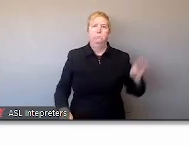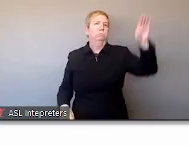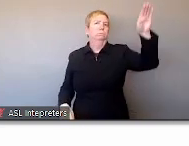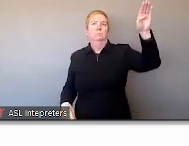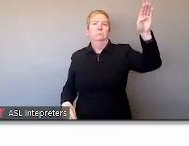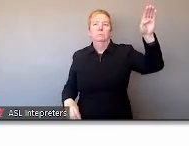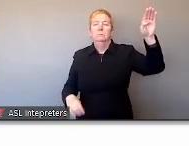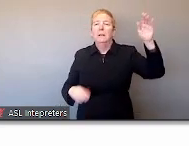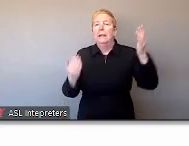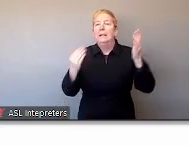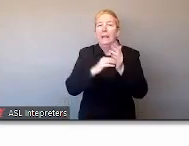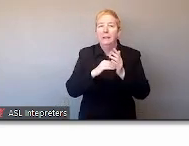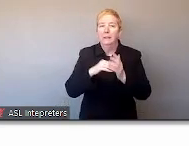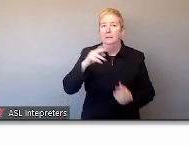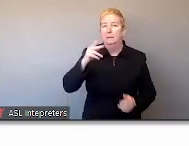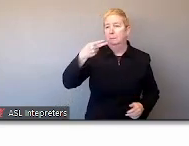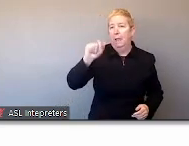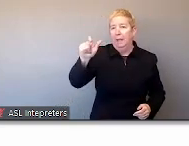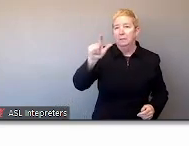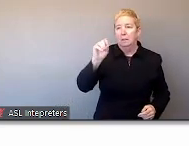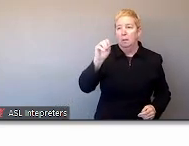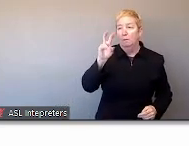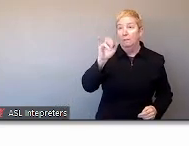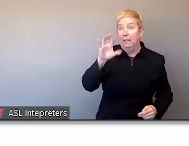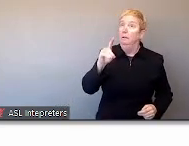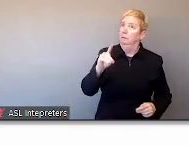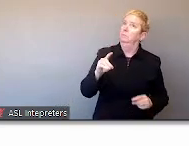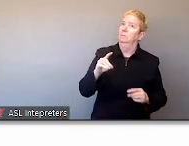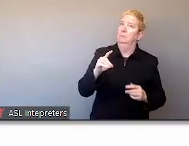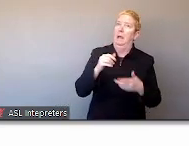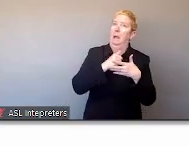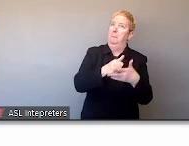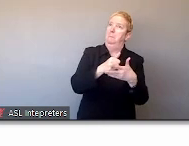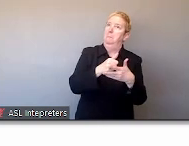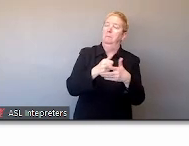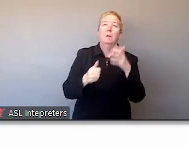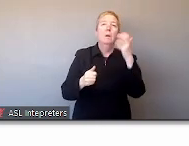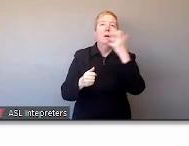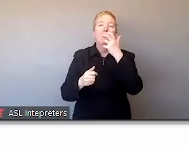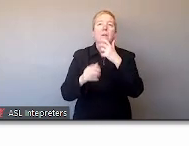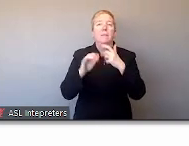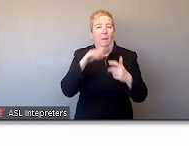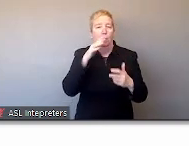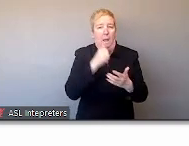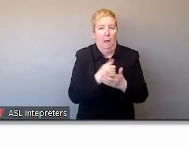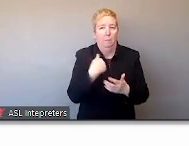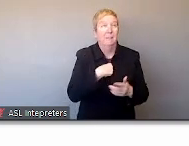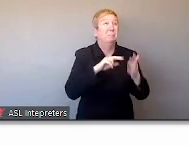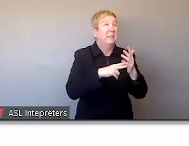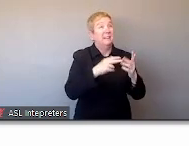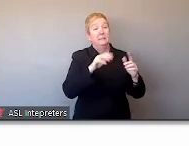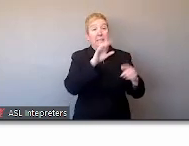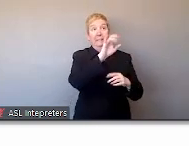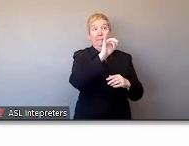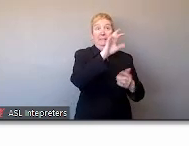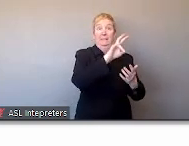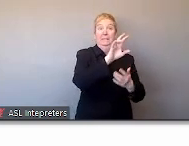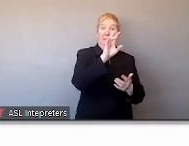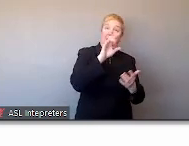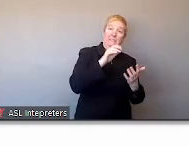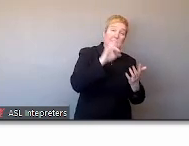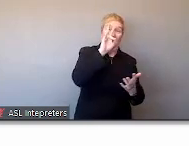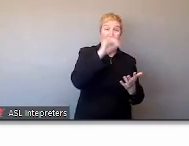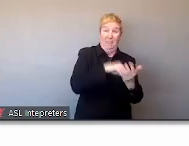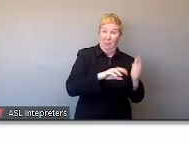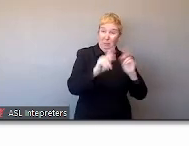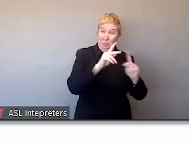variant, and Paxlovid was just as effective, instead of having 700 plus